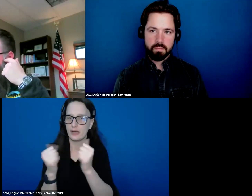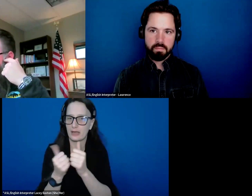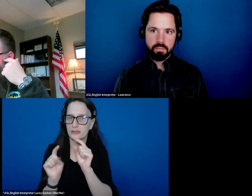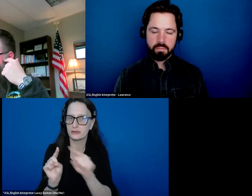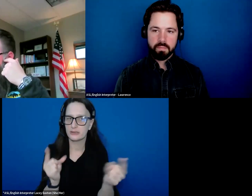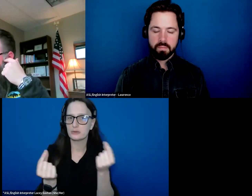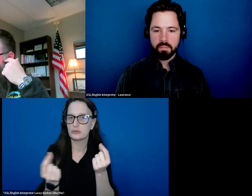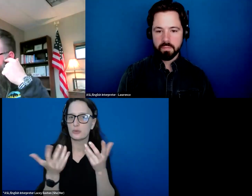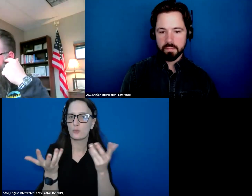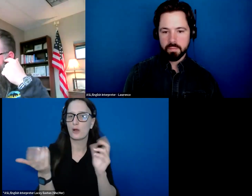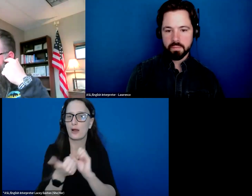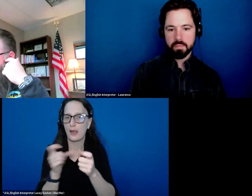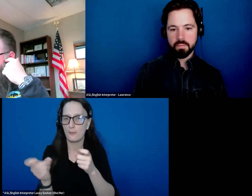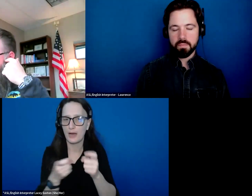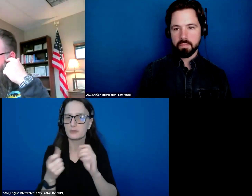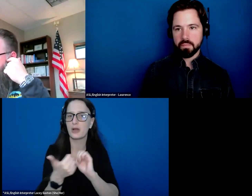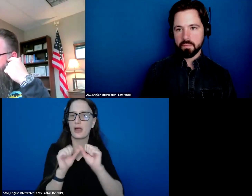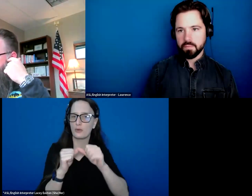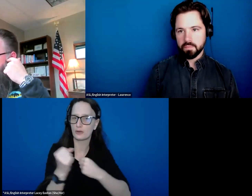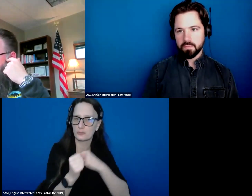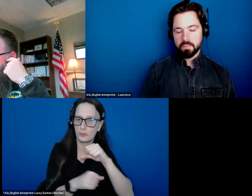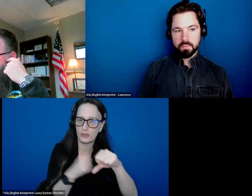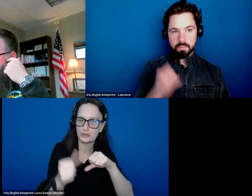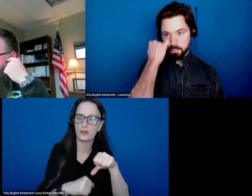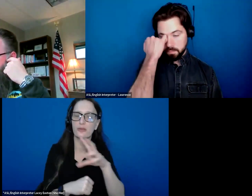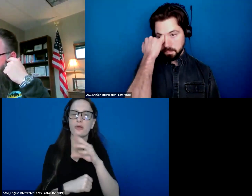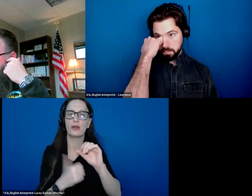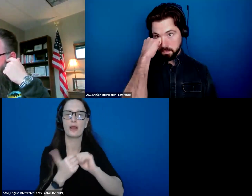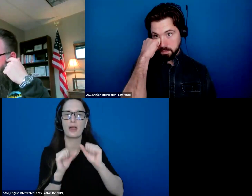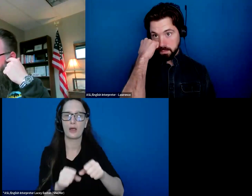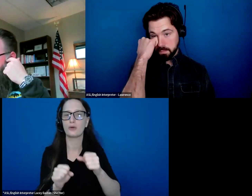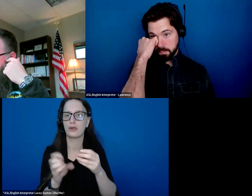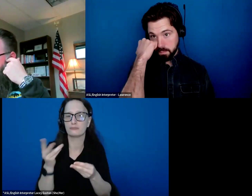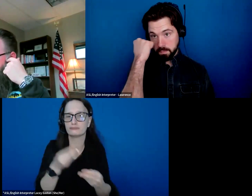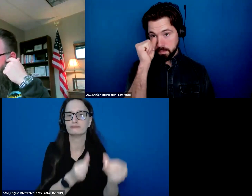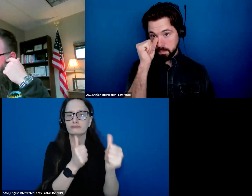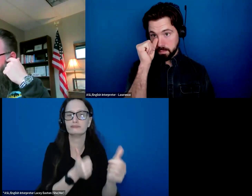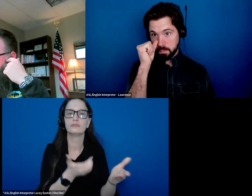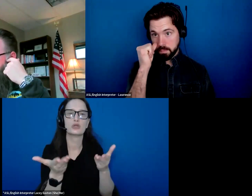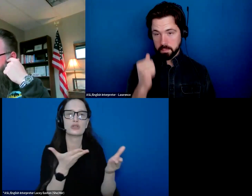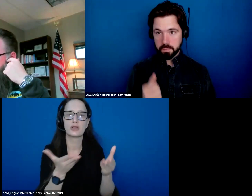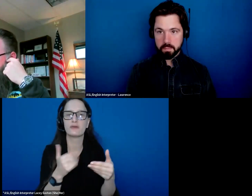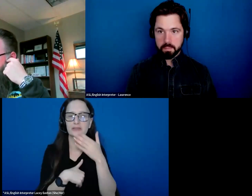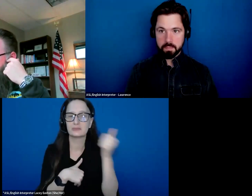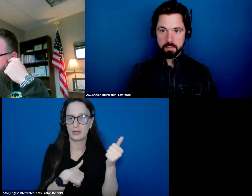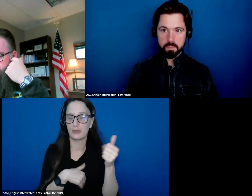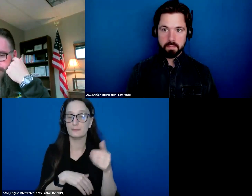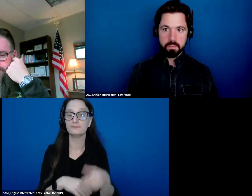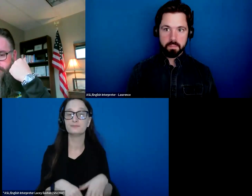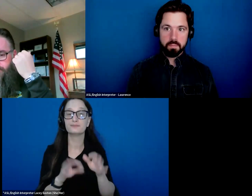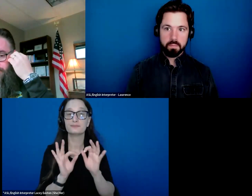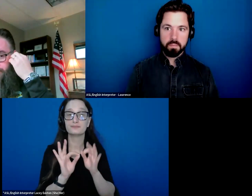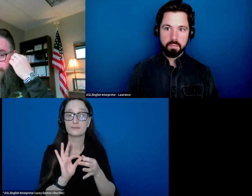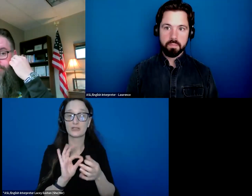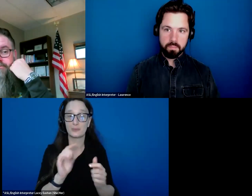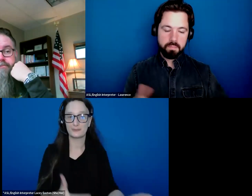doing and how we can better support each other, how we can have better streamlined services. So but we have 4